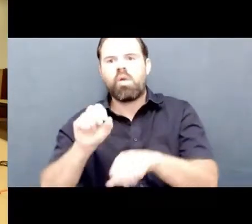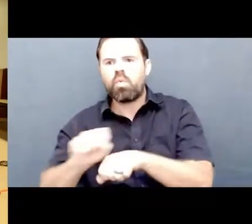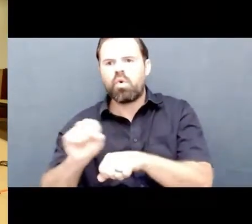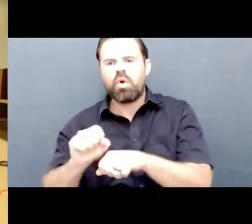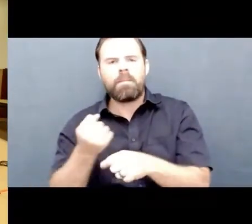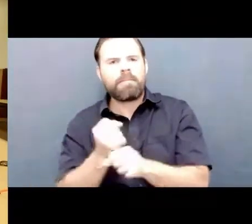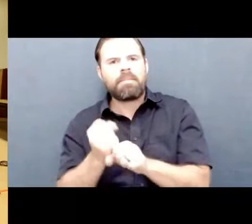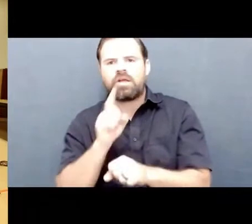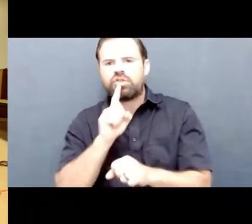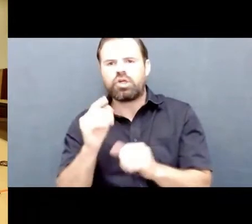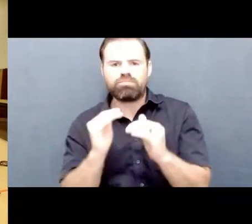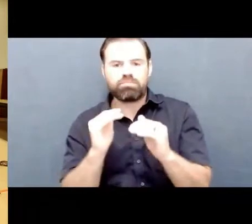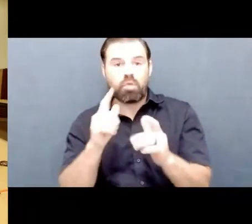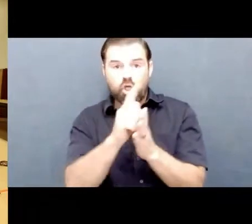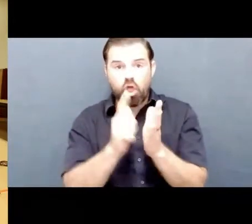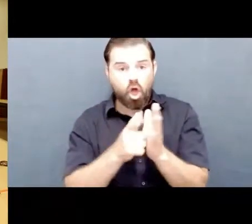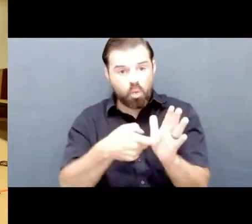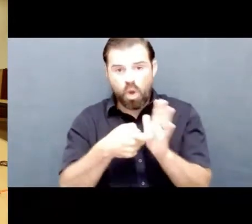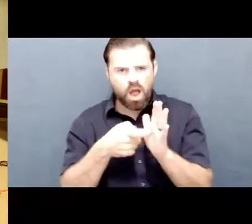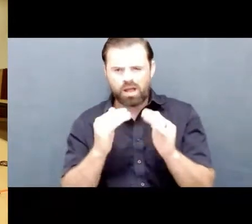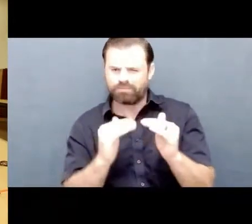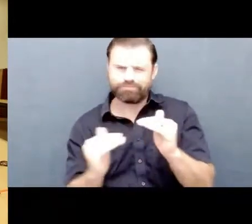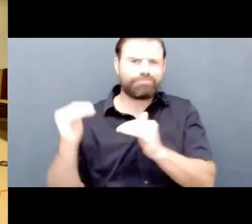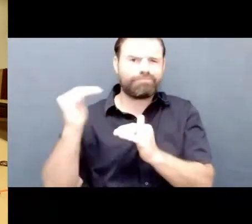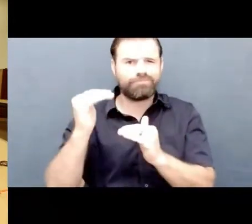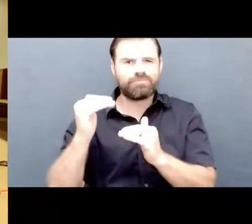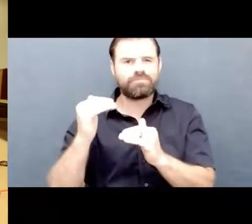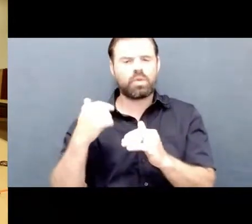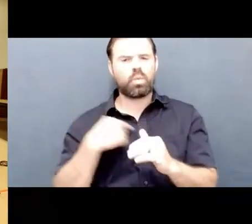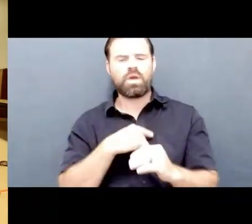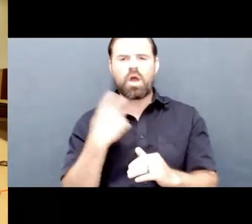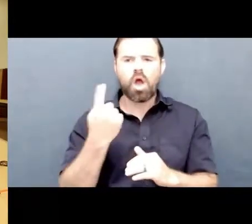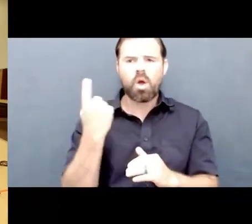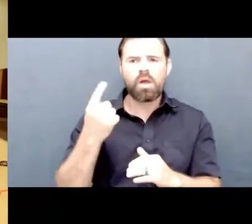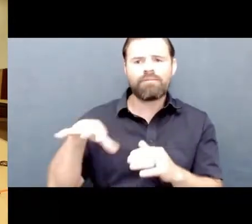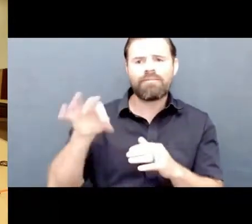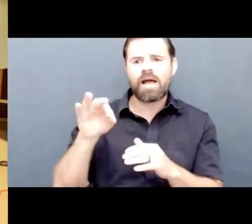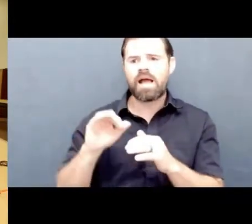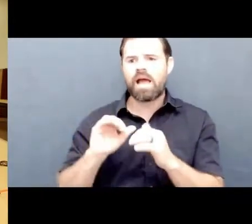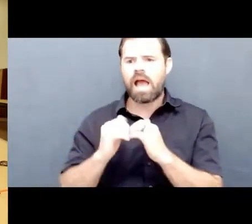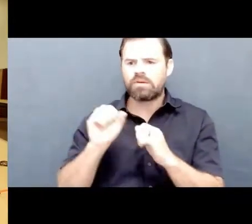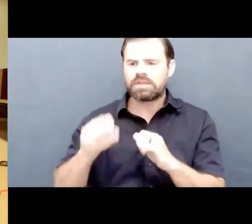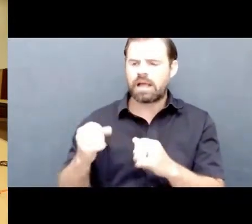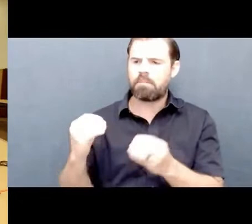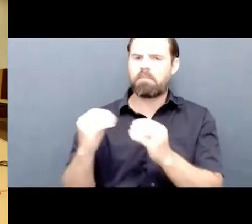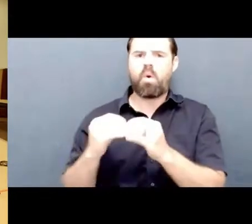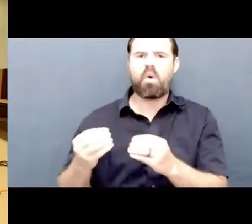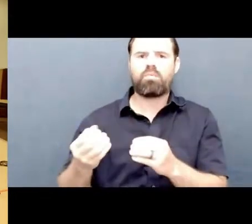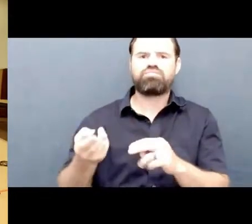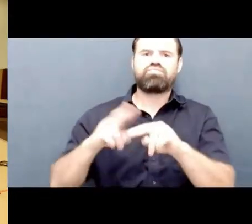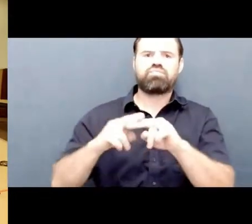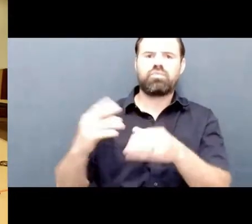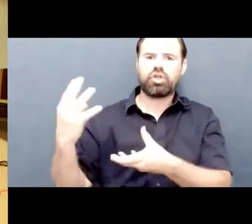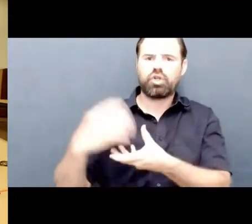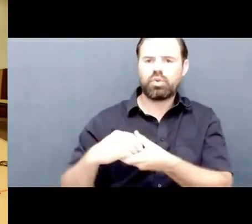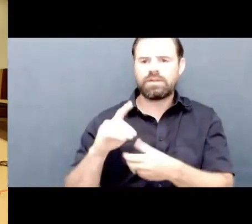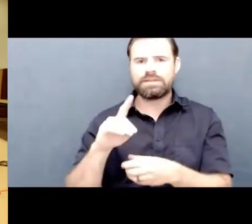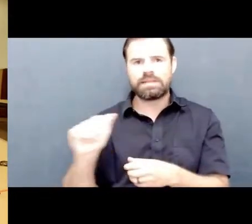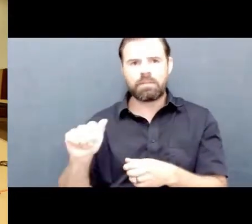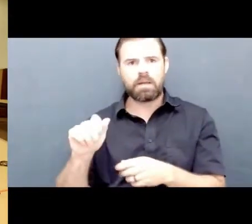goes above and beyond what the law requires, and that we're always finding a way to include the disability community and make sure that they can